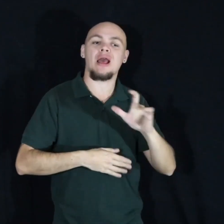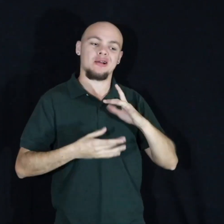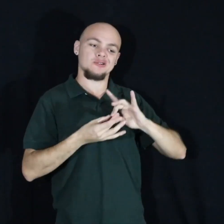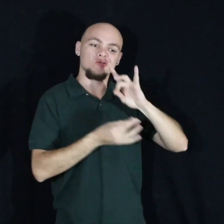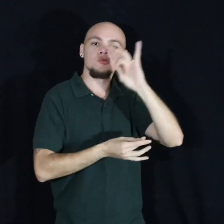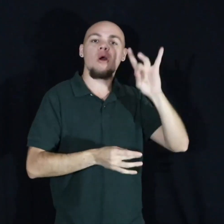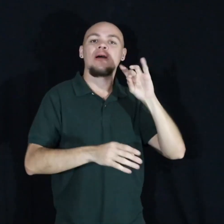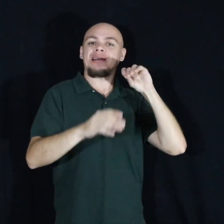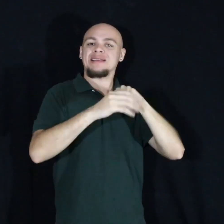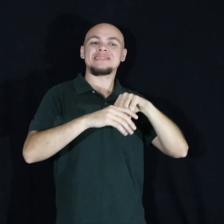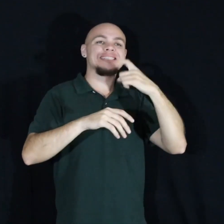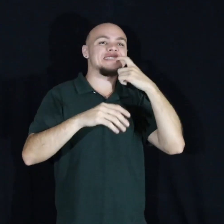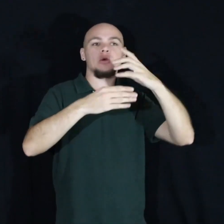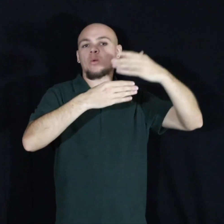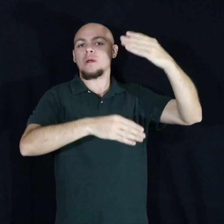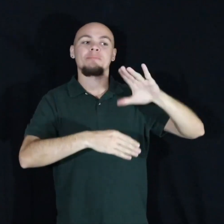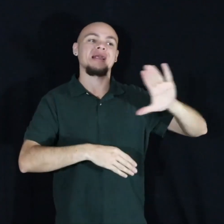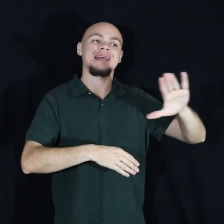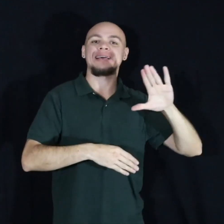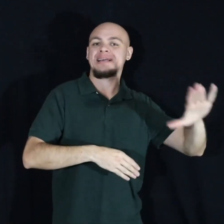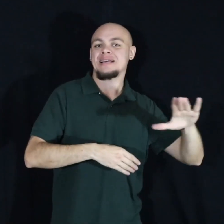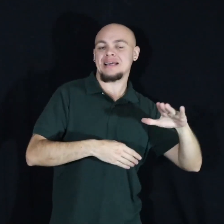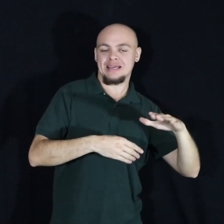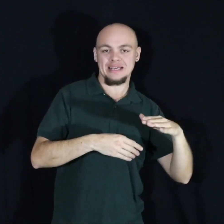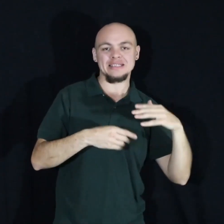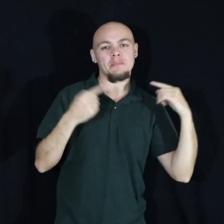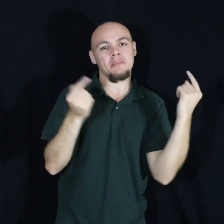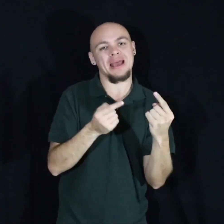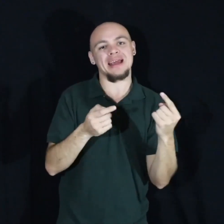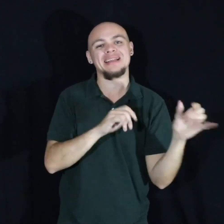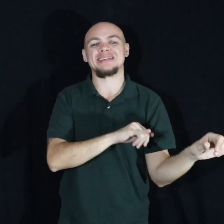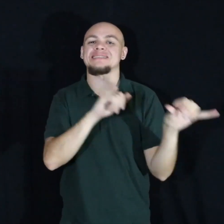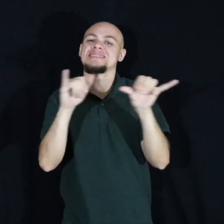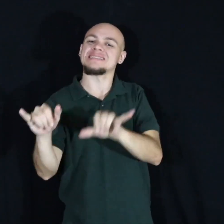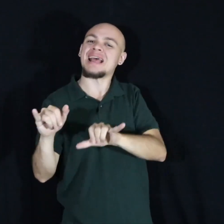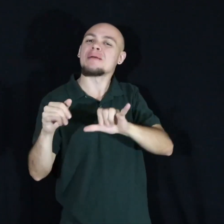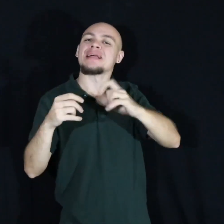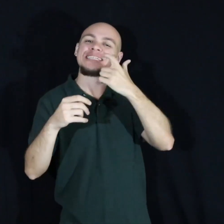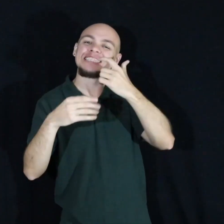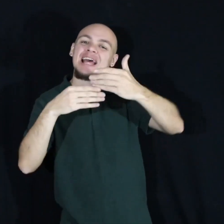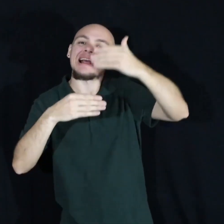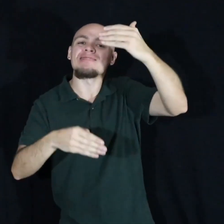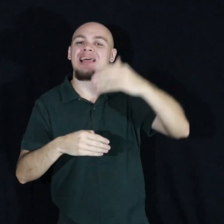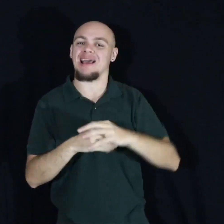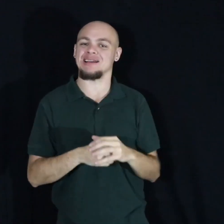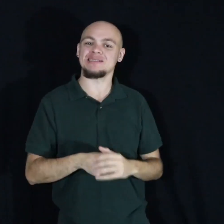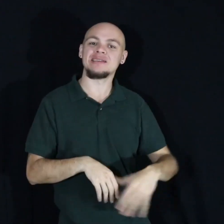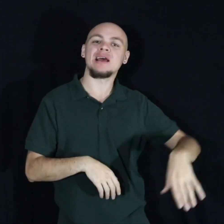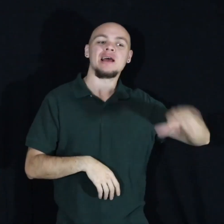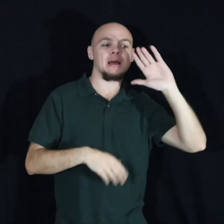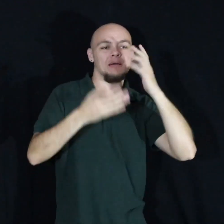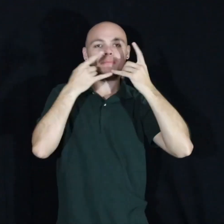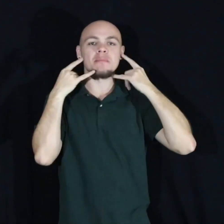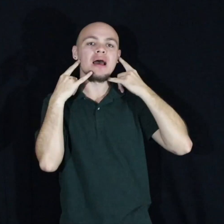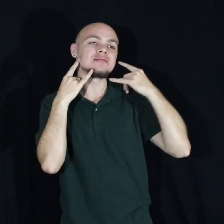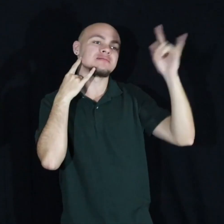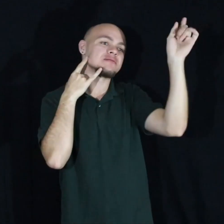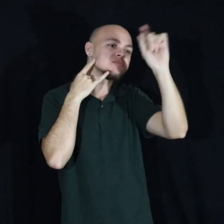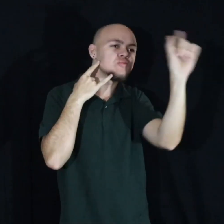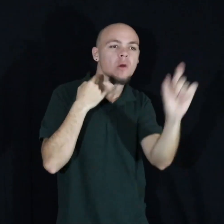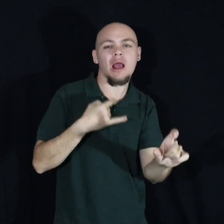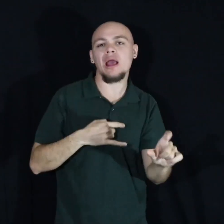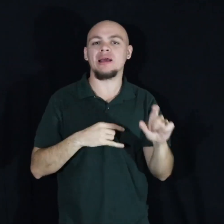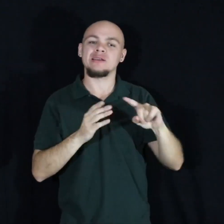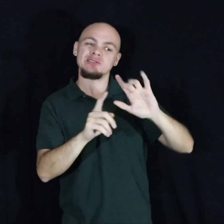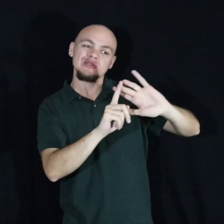into windows, not knowing his pain is as transparent as the glass, sprays a masked moniker underneath street lamps, so he always